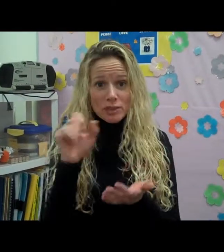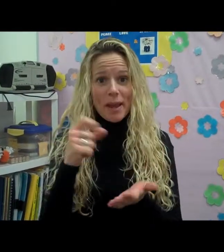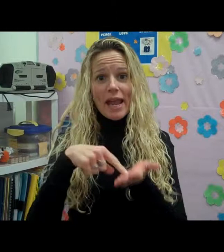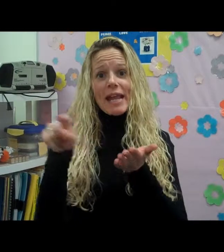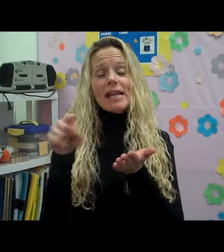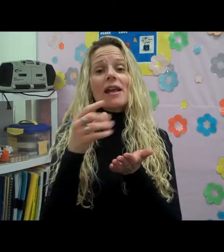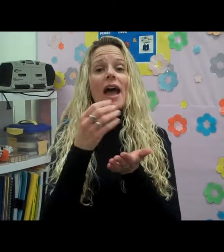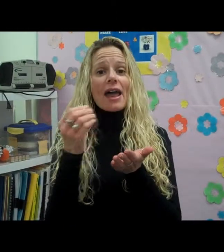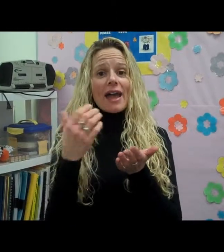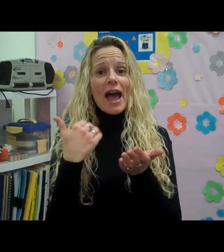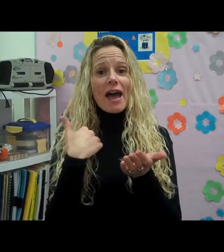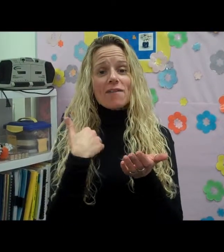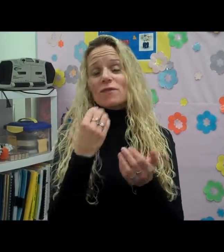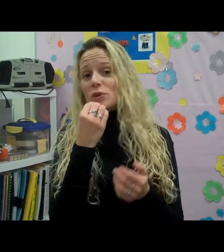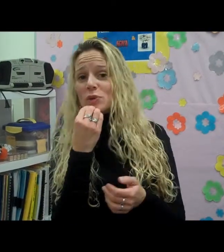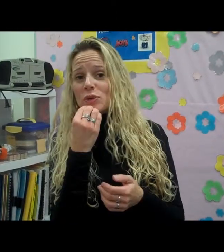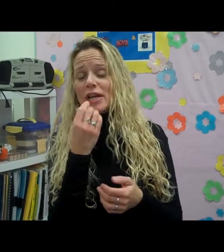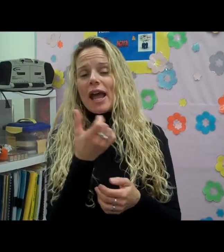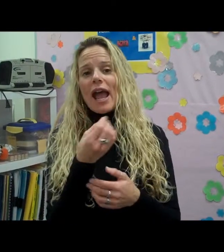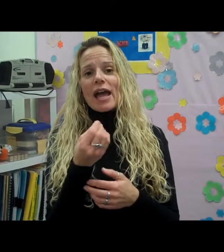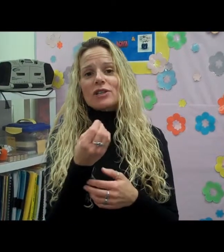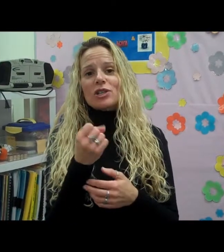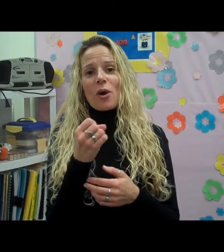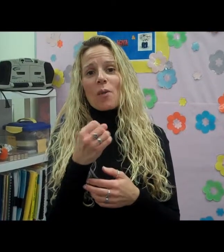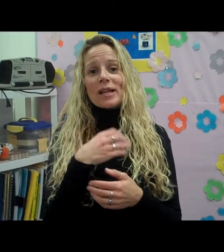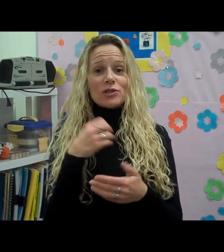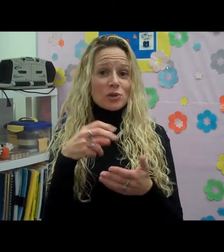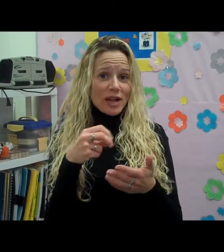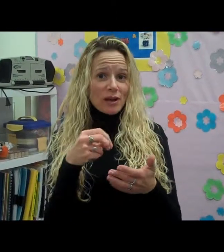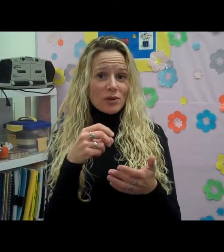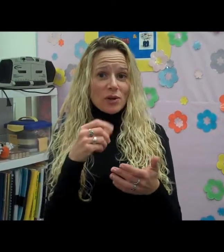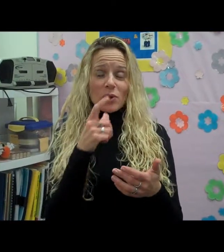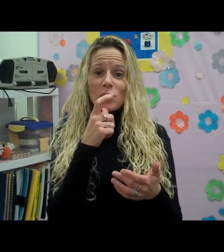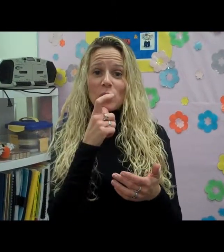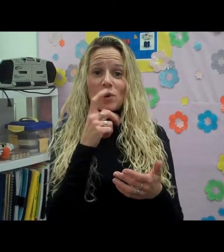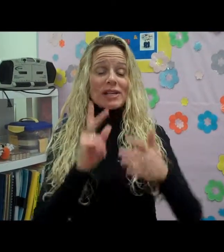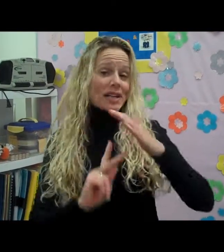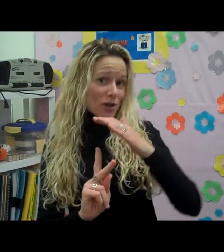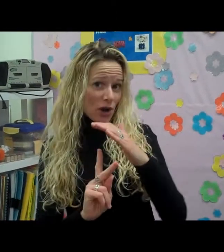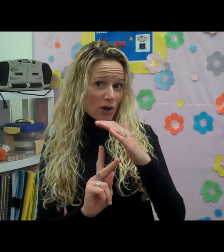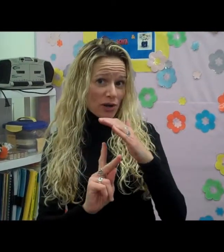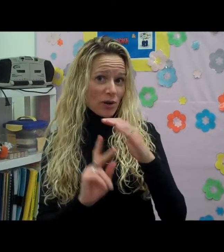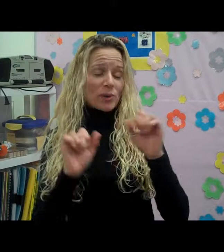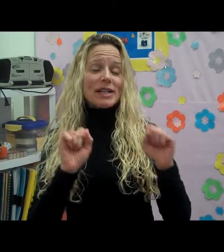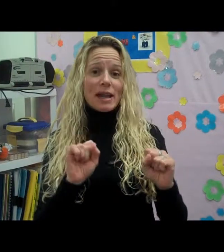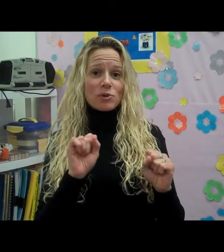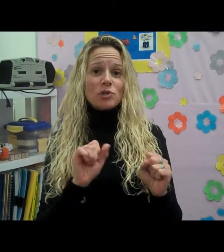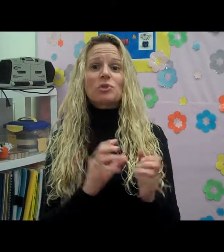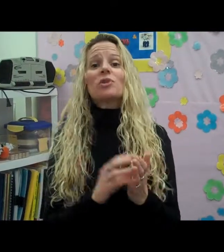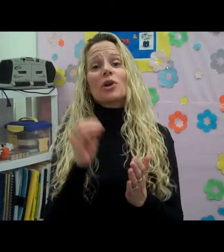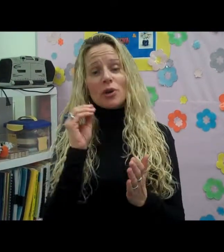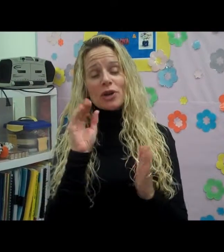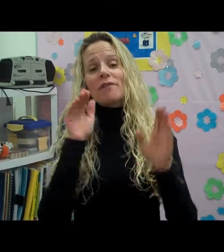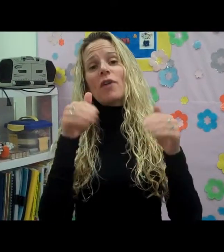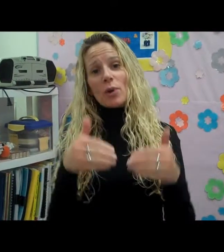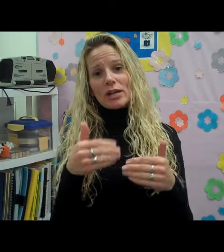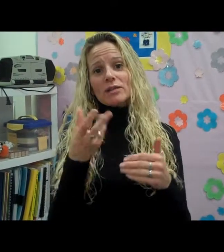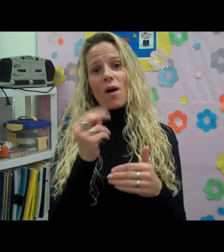paid and to have food. And so my student who is a kindergartener was able to learn and focus on